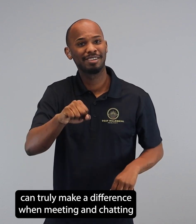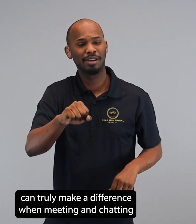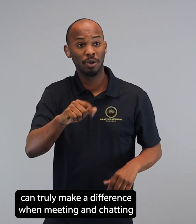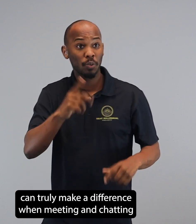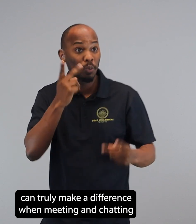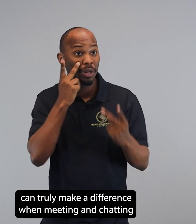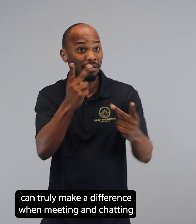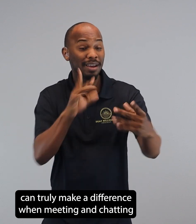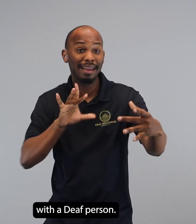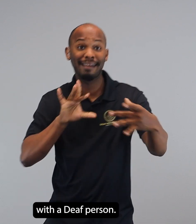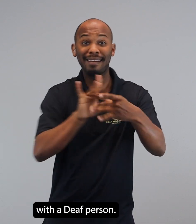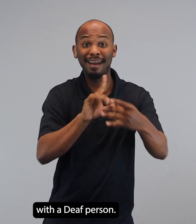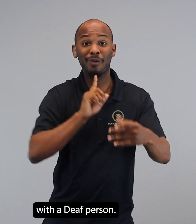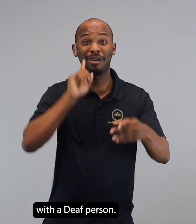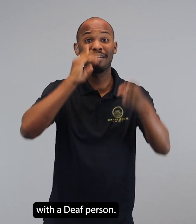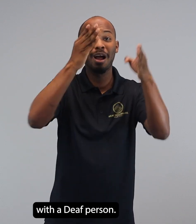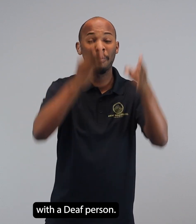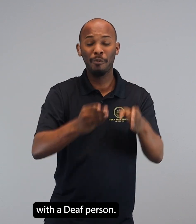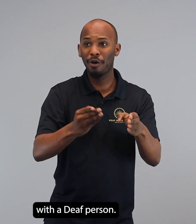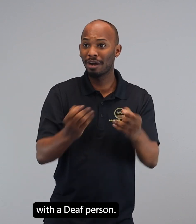meeting and chatting with a deaf person.